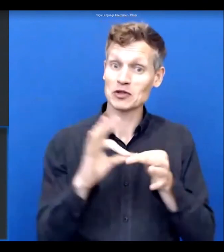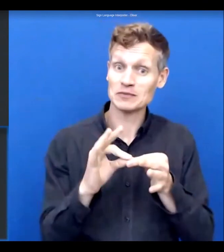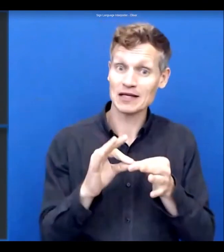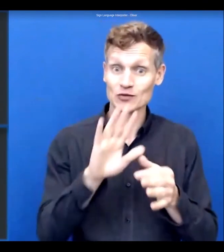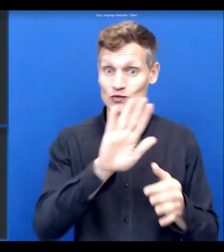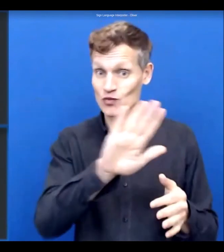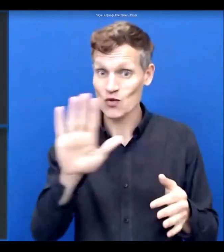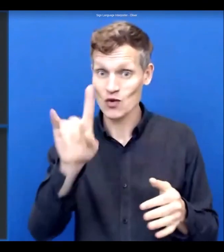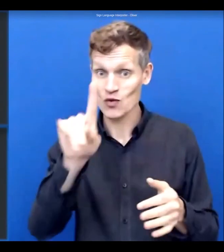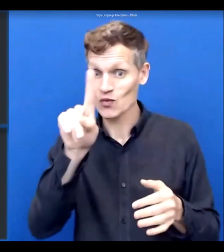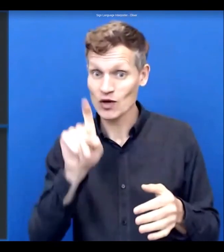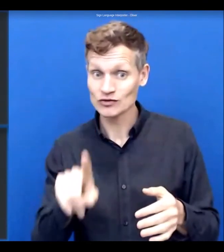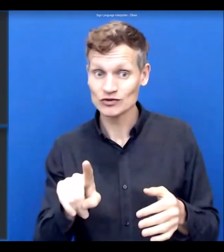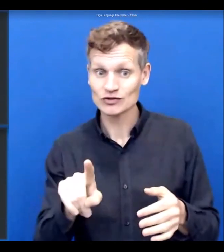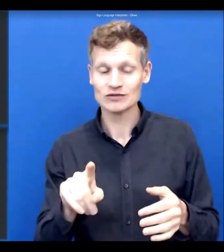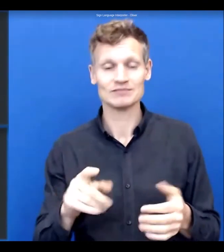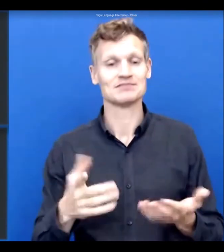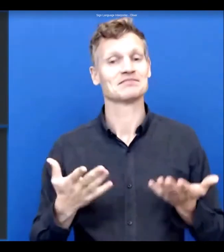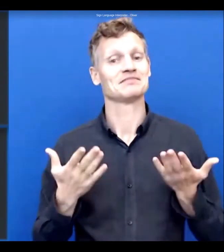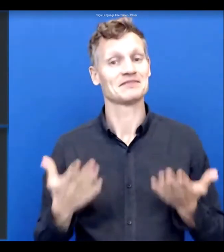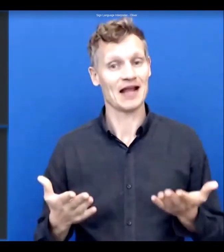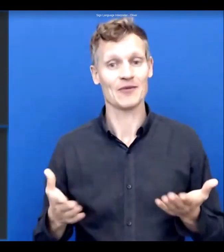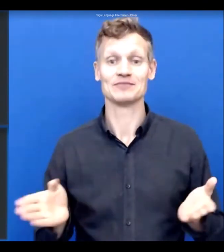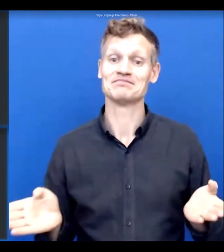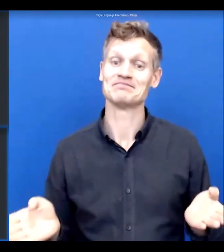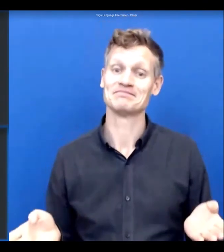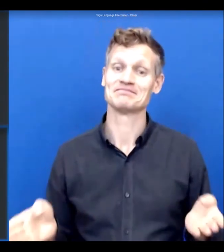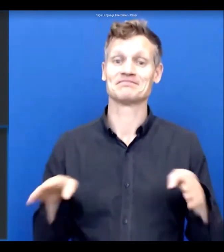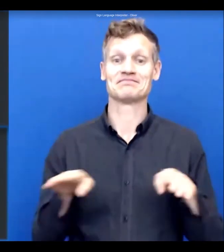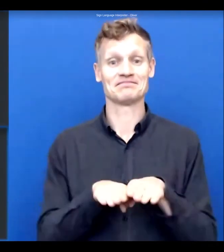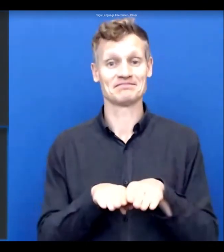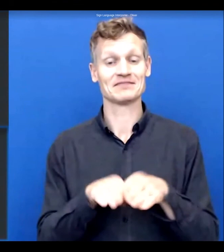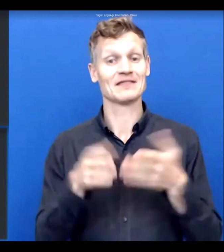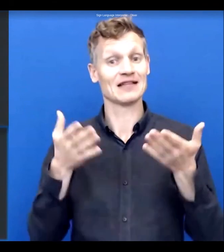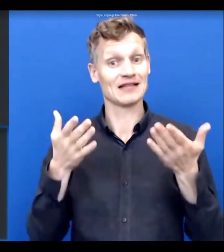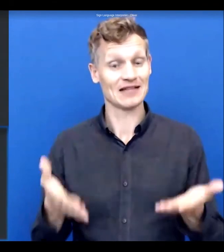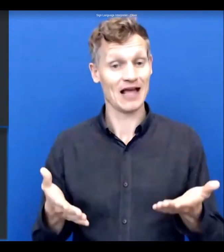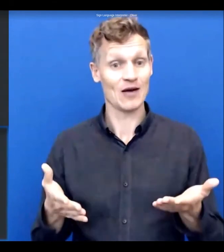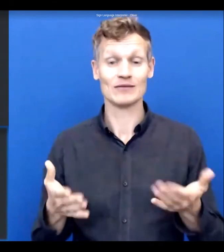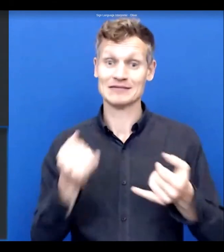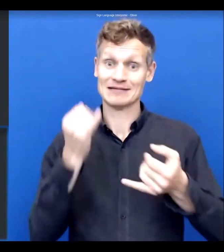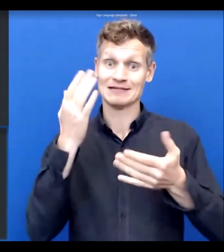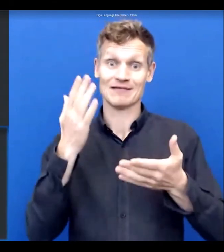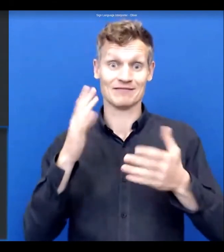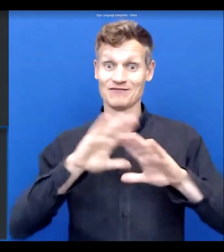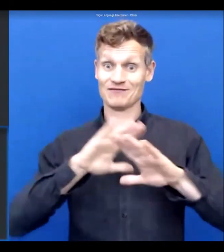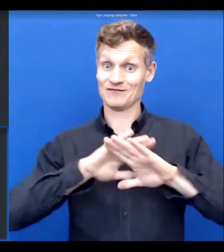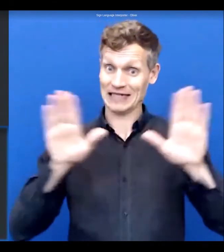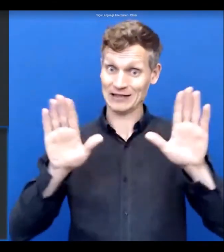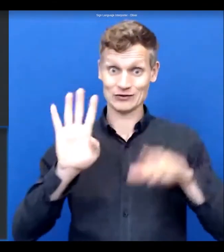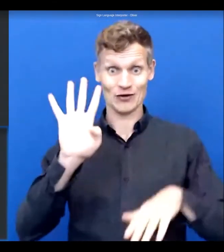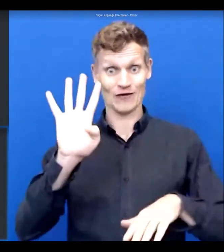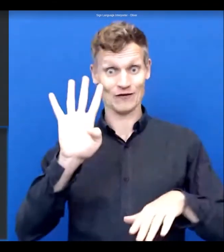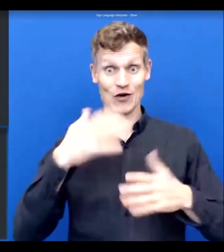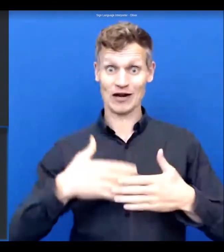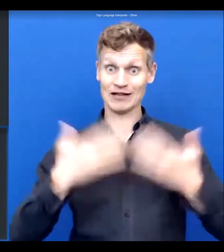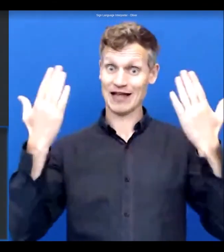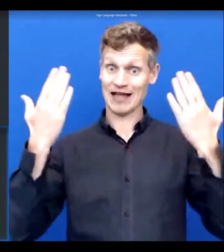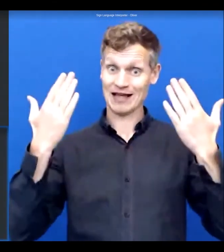With the end of the present session and the parallel one, we are also arrived at the end of this 4 days journey inside the ROC